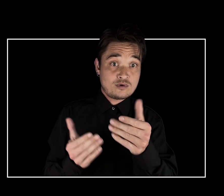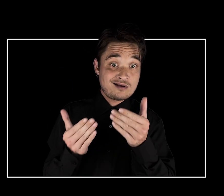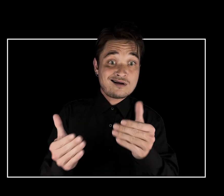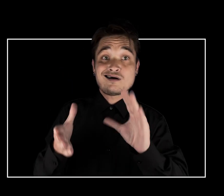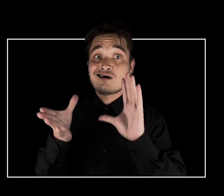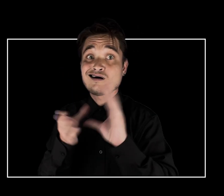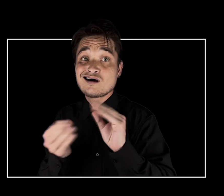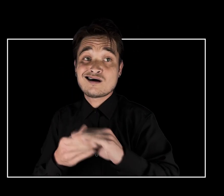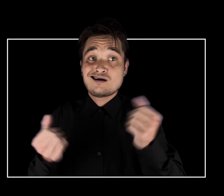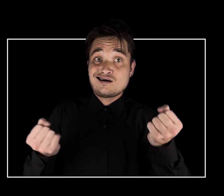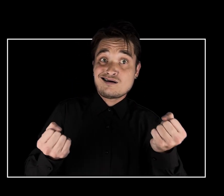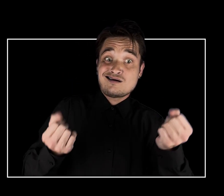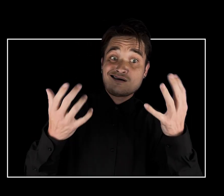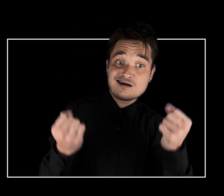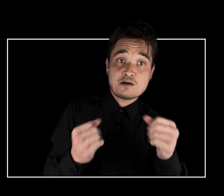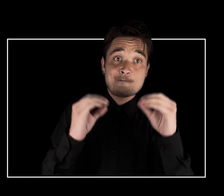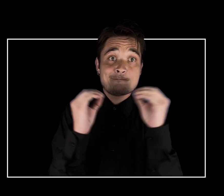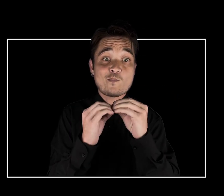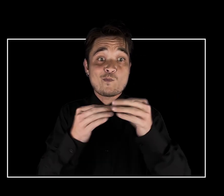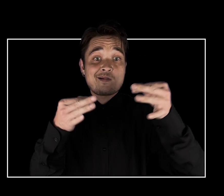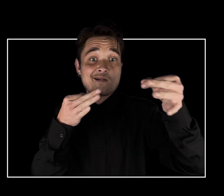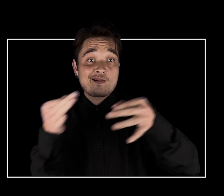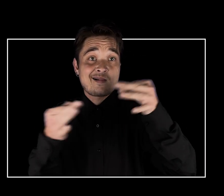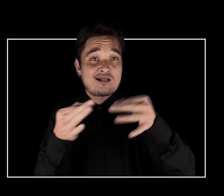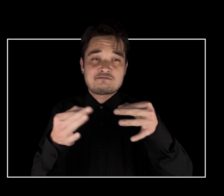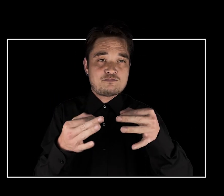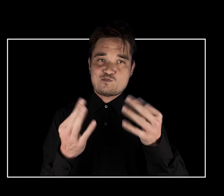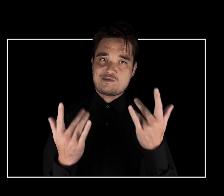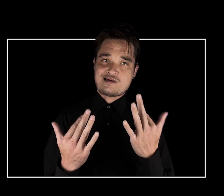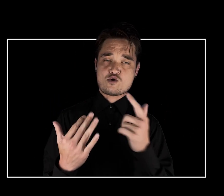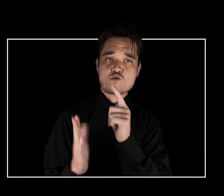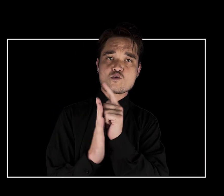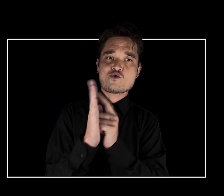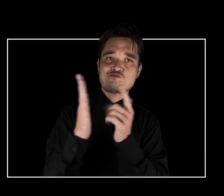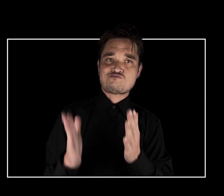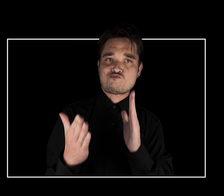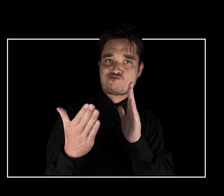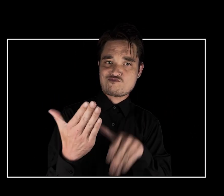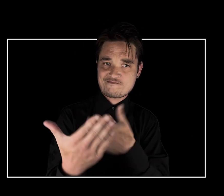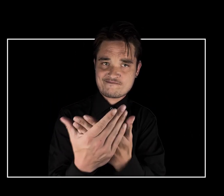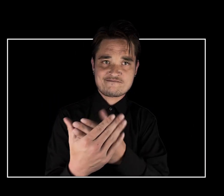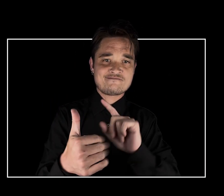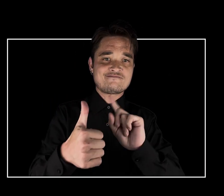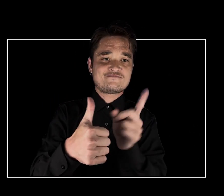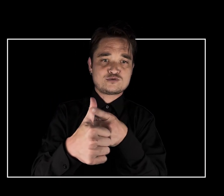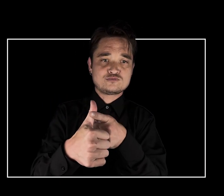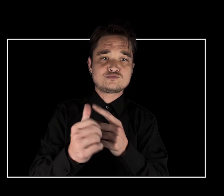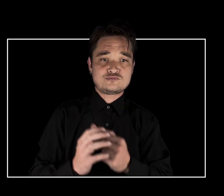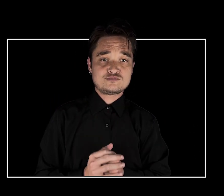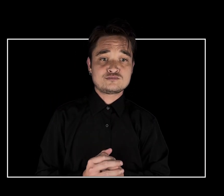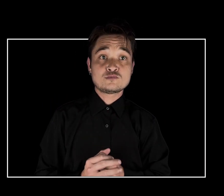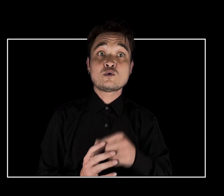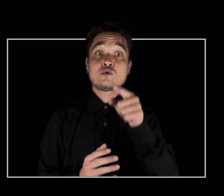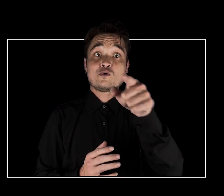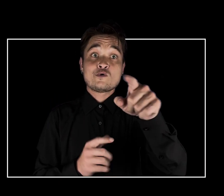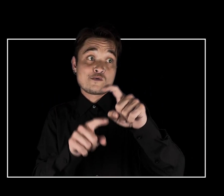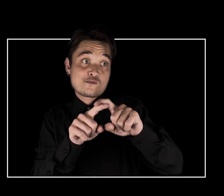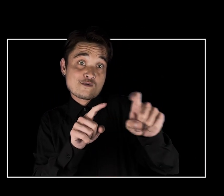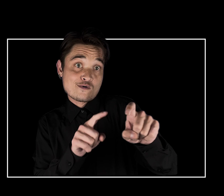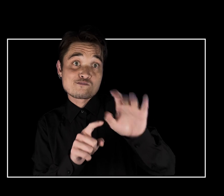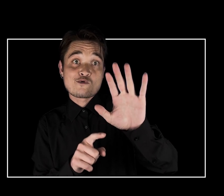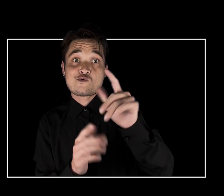anything, sign anything, or make any decisions without a lawyer. If you call a lawyer from the